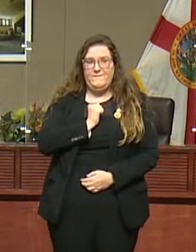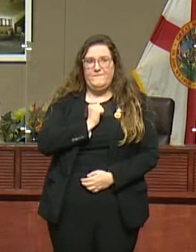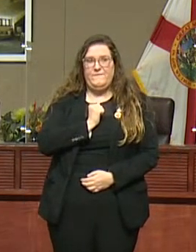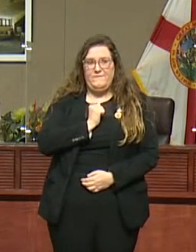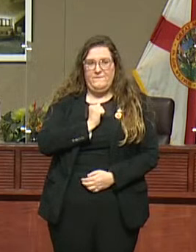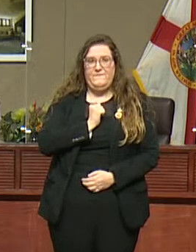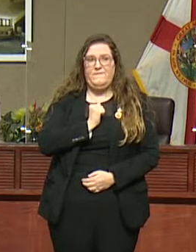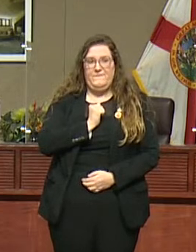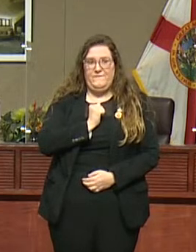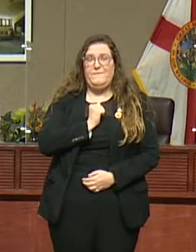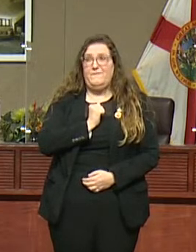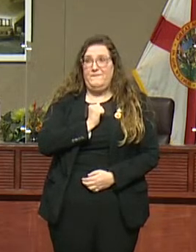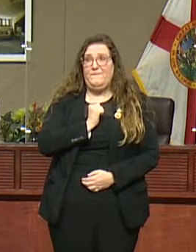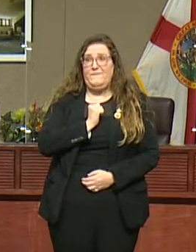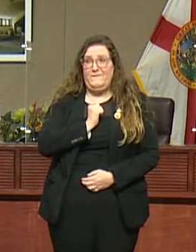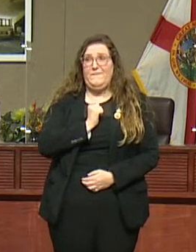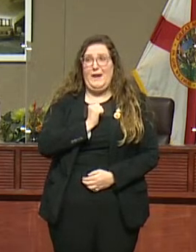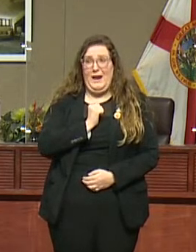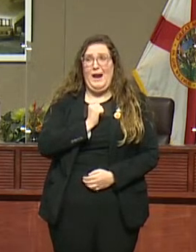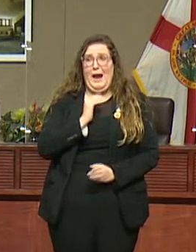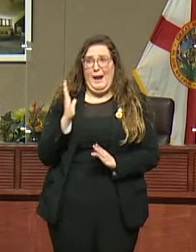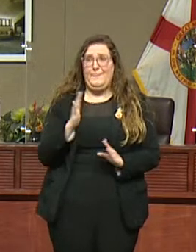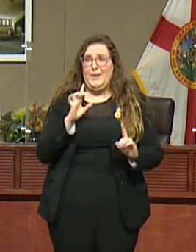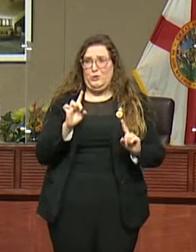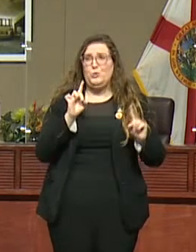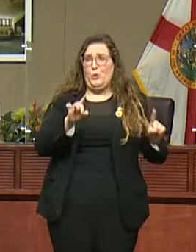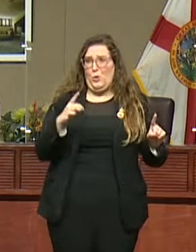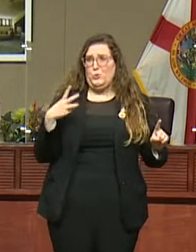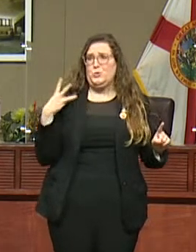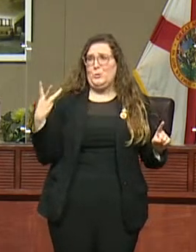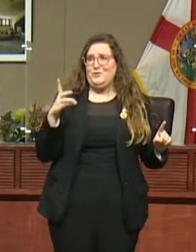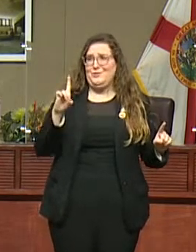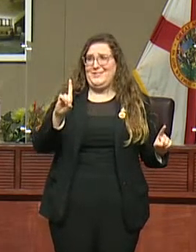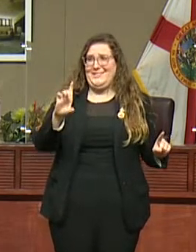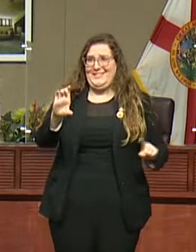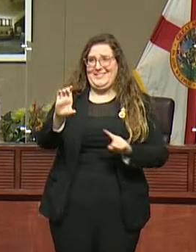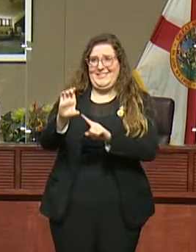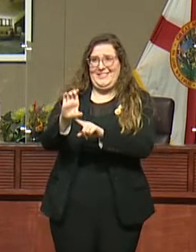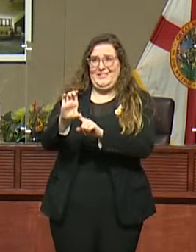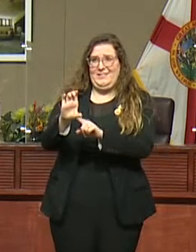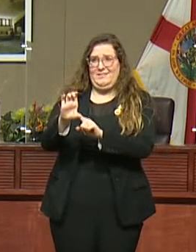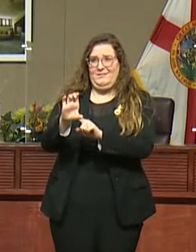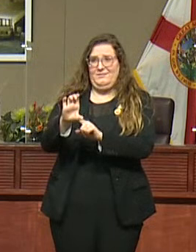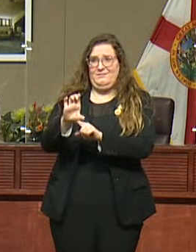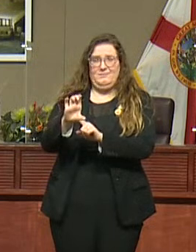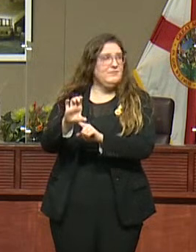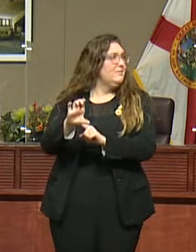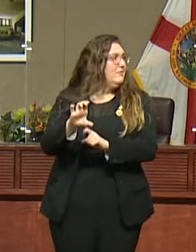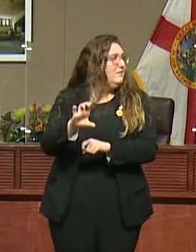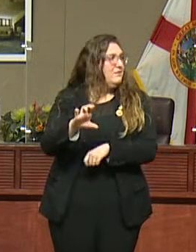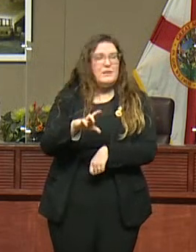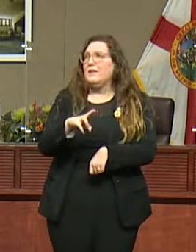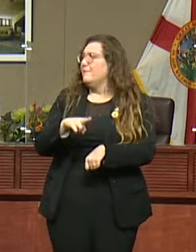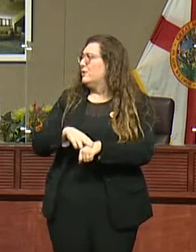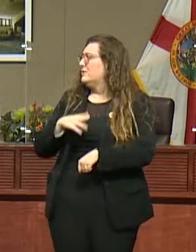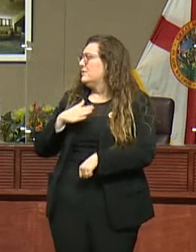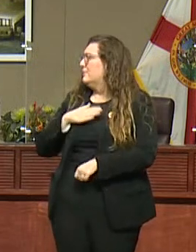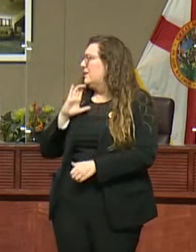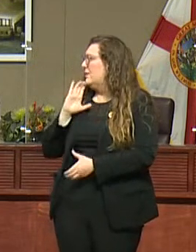attend the inauguration in Washington, D.C. As a guest of my wife.